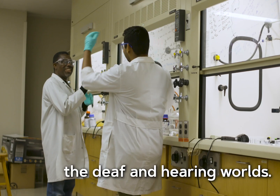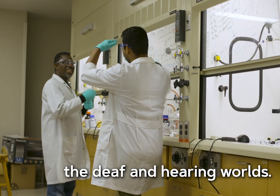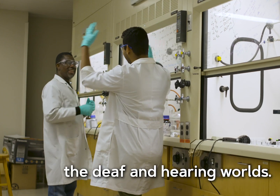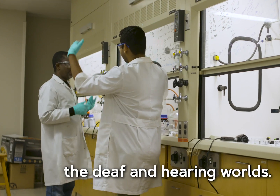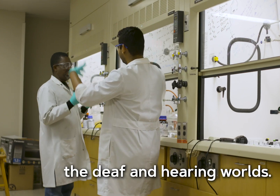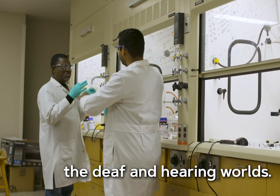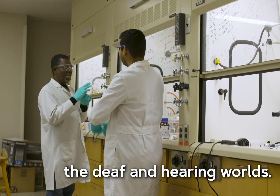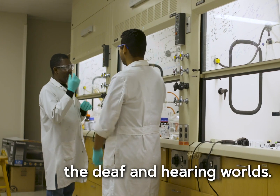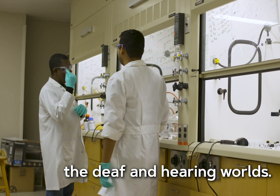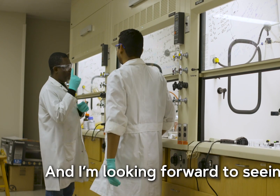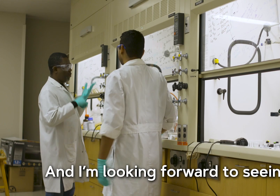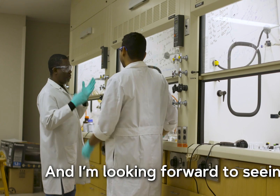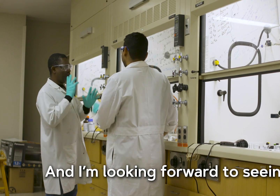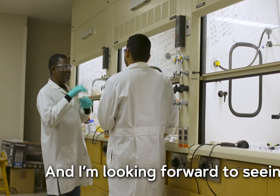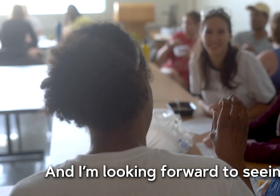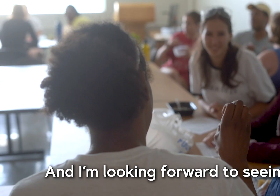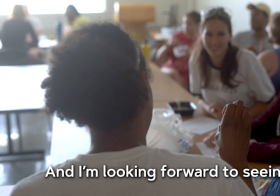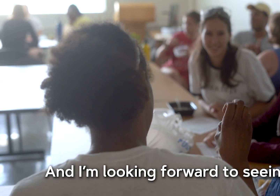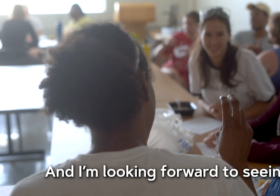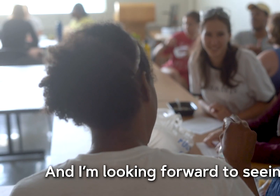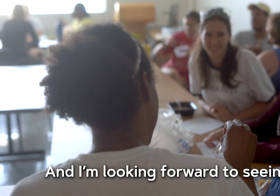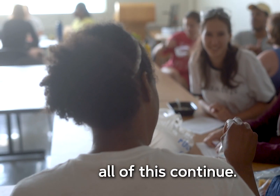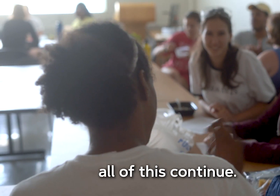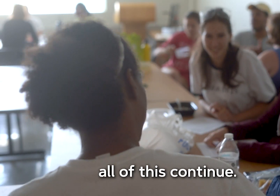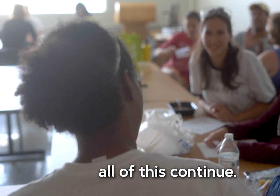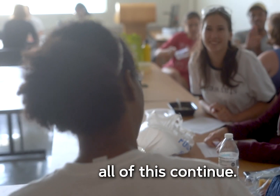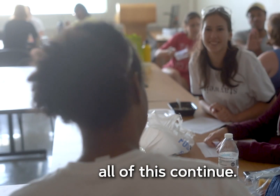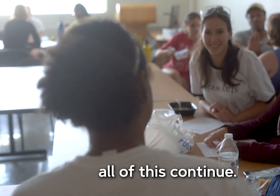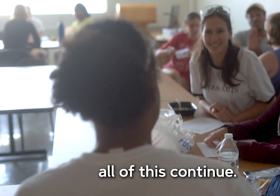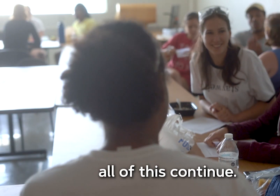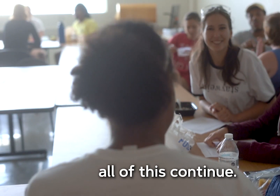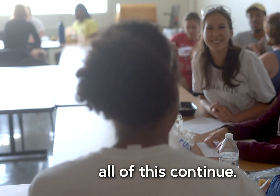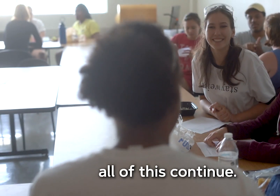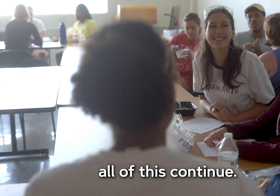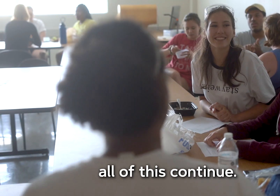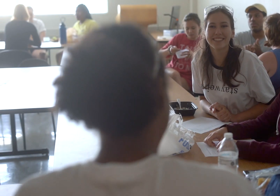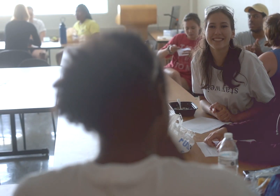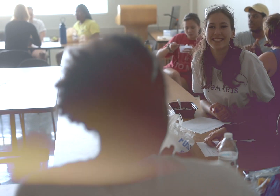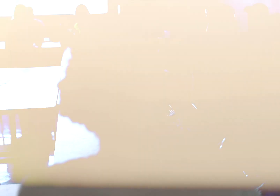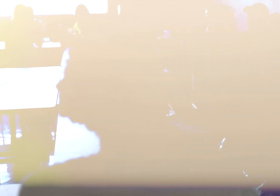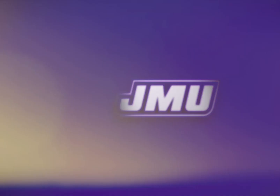deaf and hearing worlds. And I'm looking forward to see all of this continue.